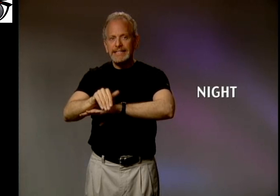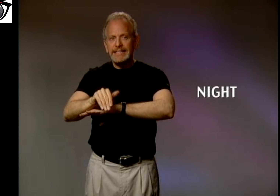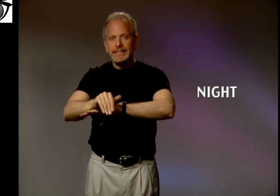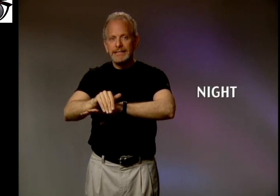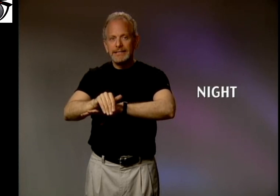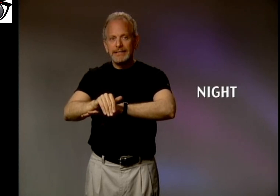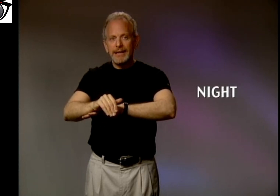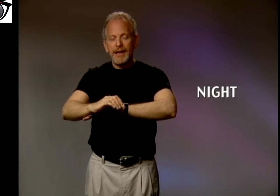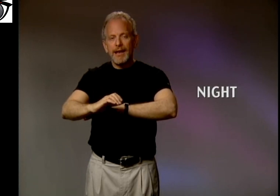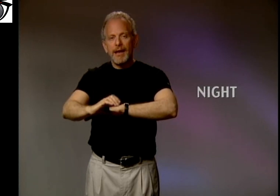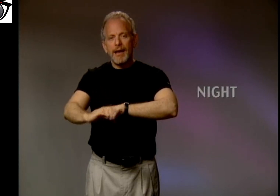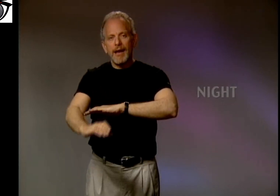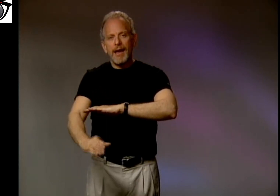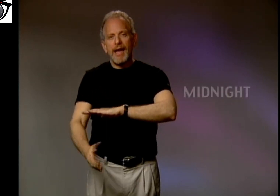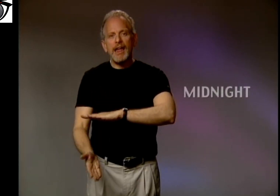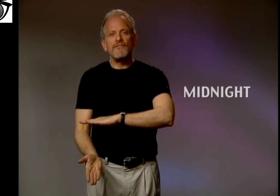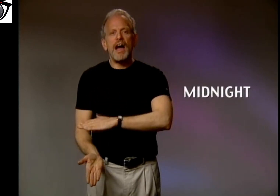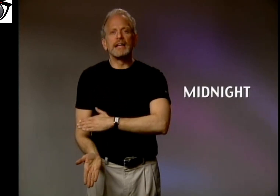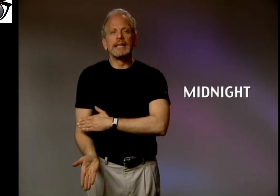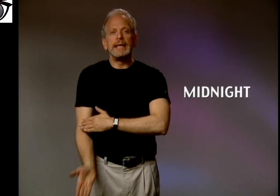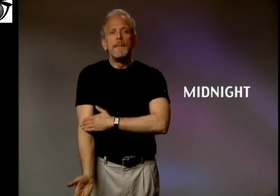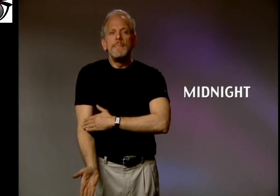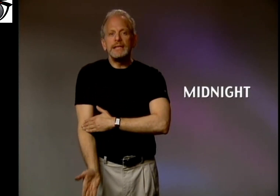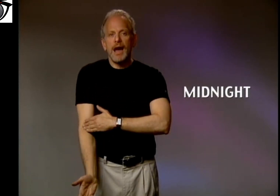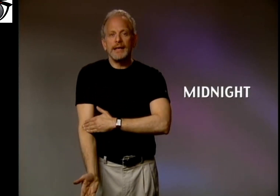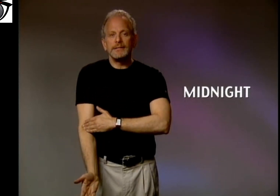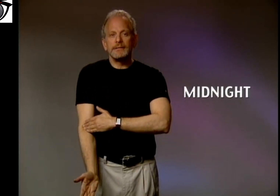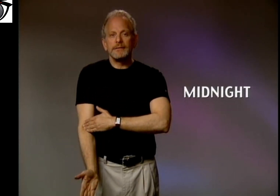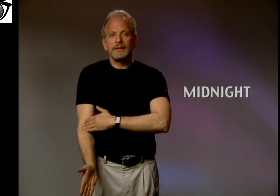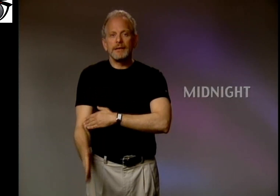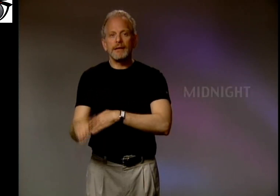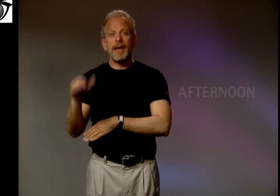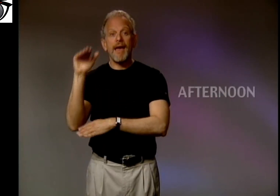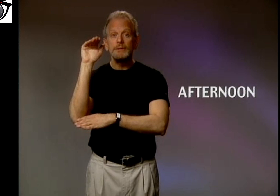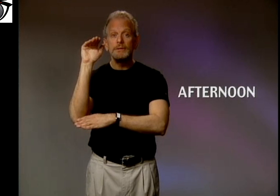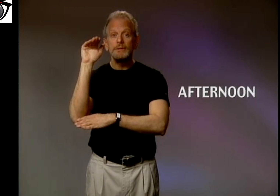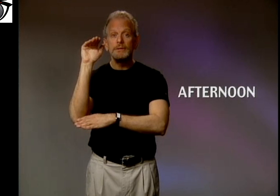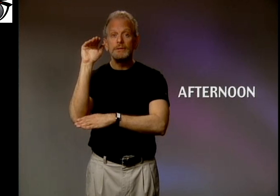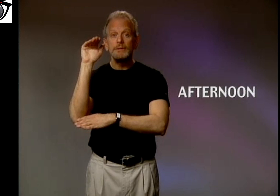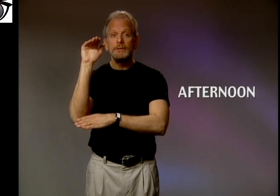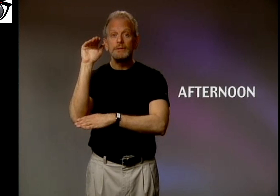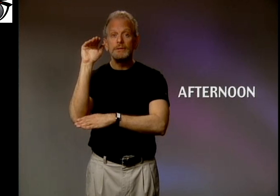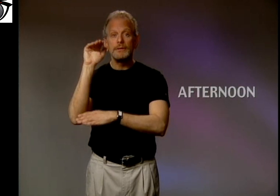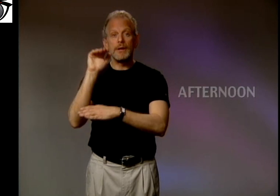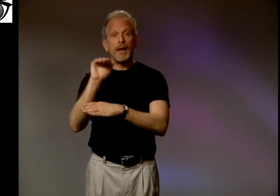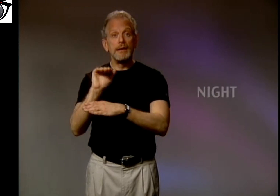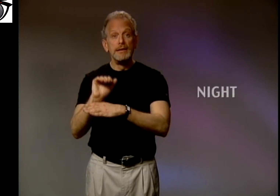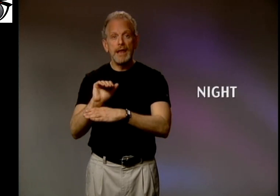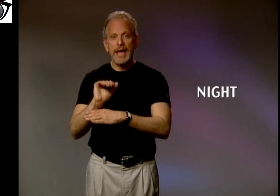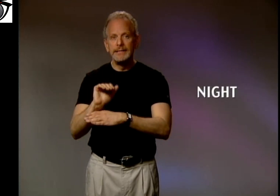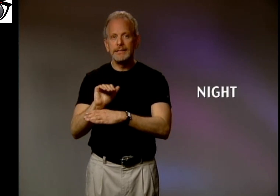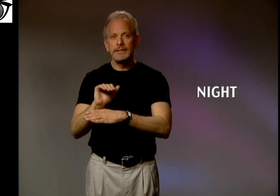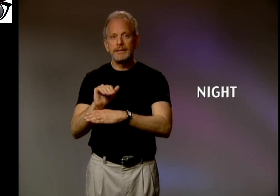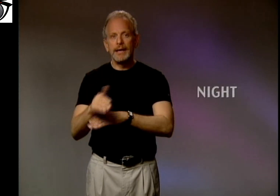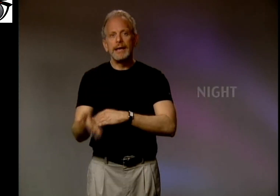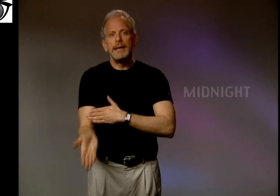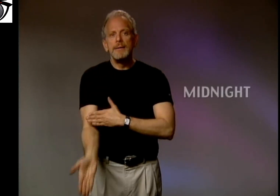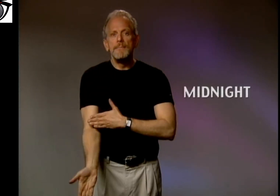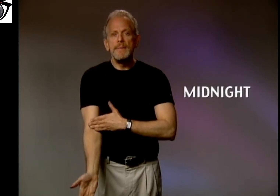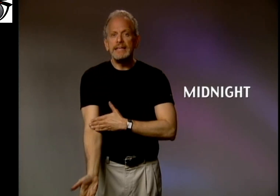And here's night, and finally, midnight. Afternoon,